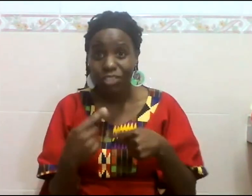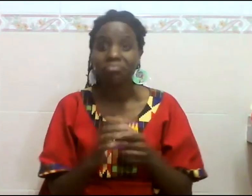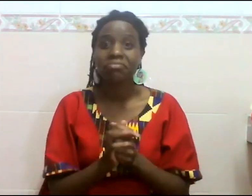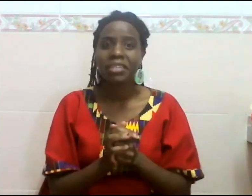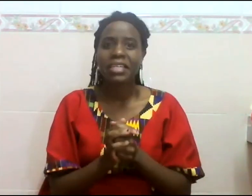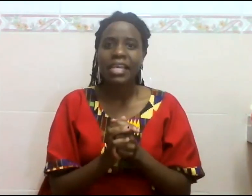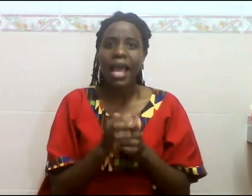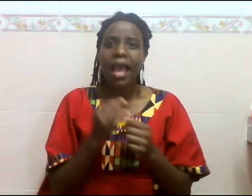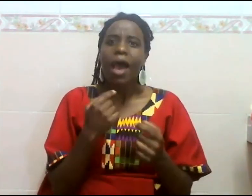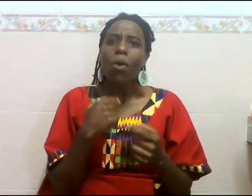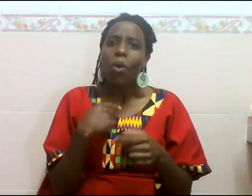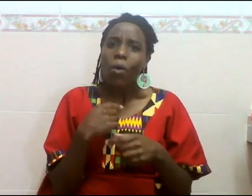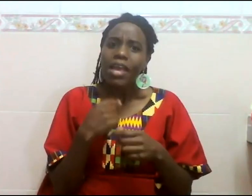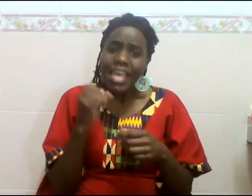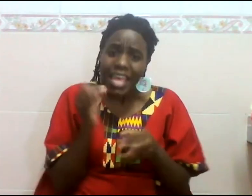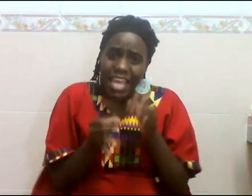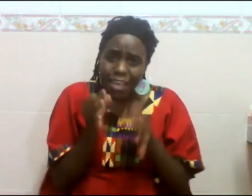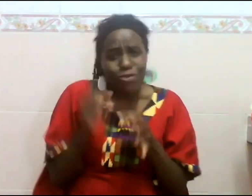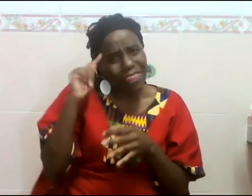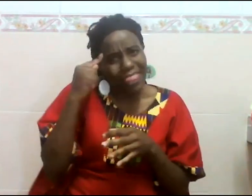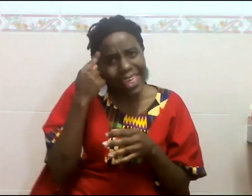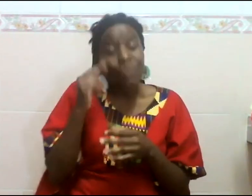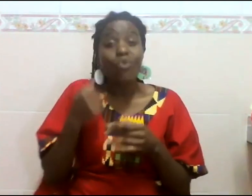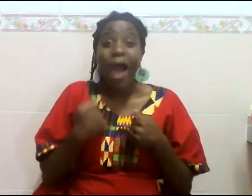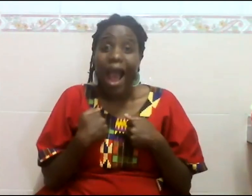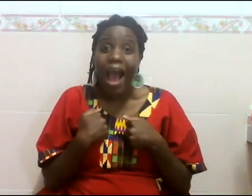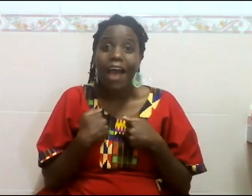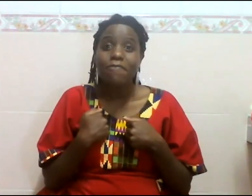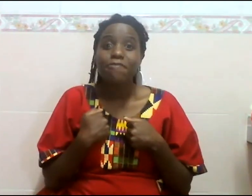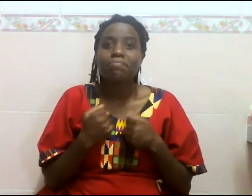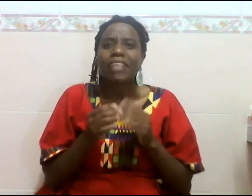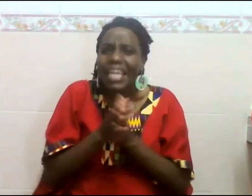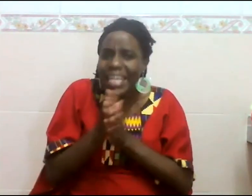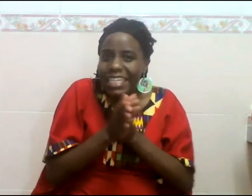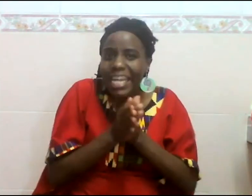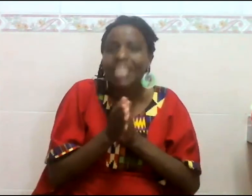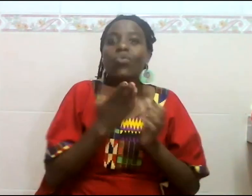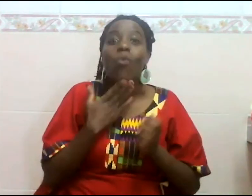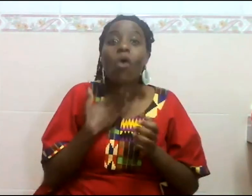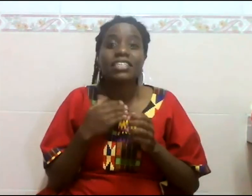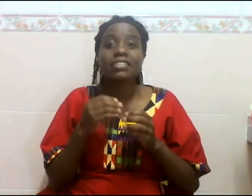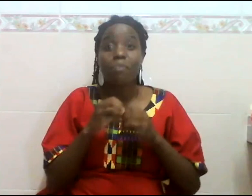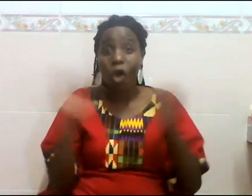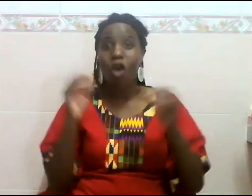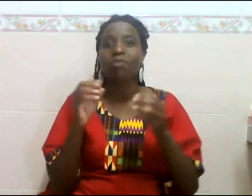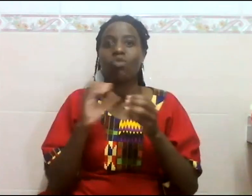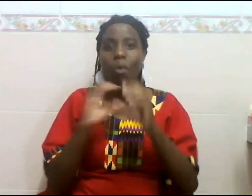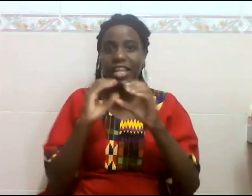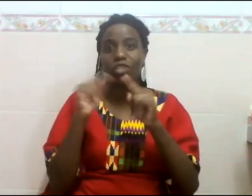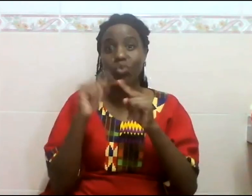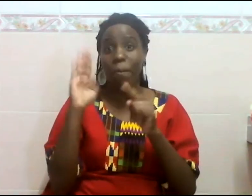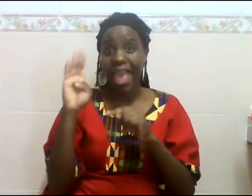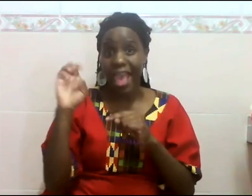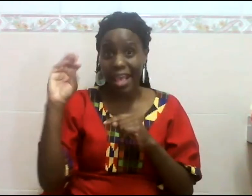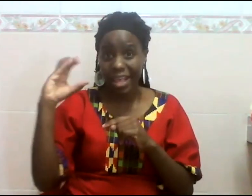see, like, if you also have an interest to reach out to, I'm sure Becky is happy to hear from you. Becky, I don't know if you want to